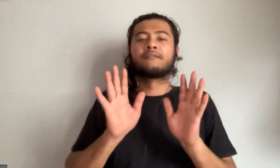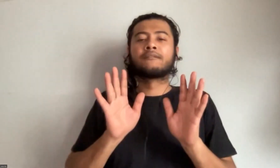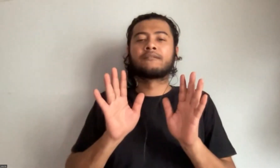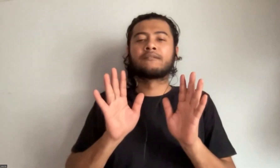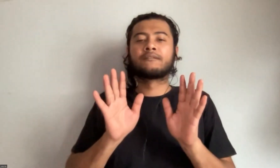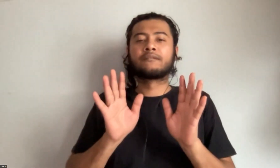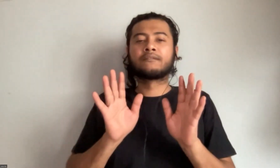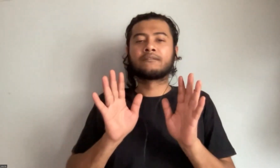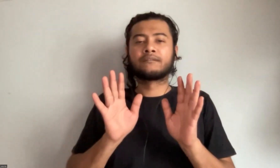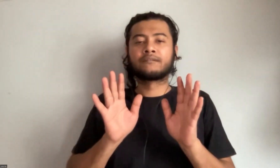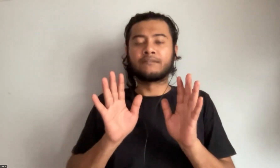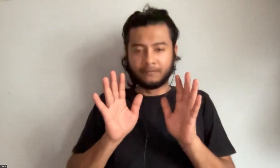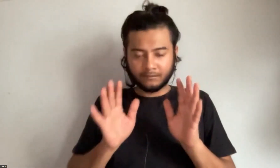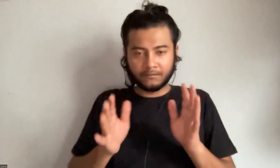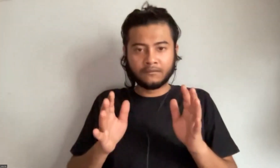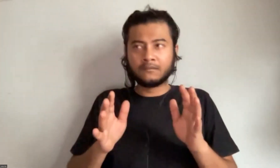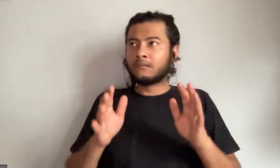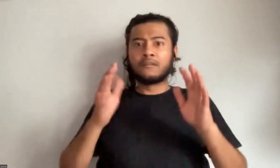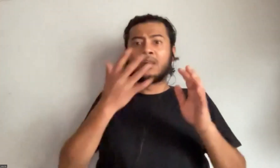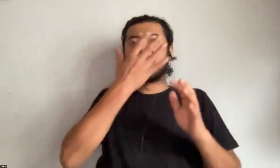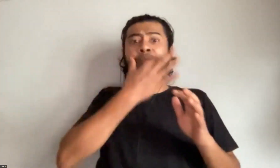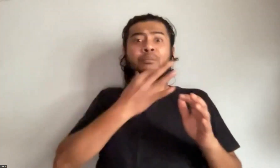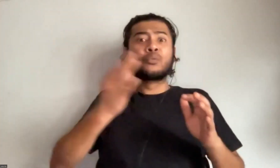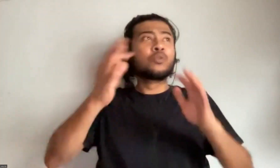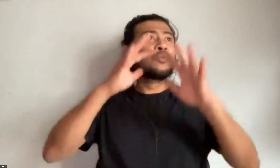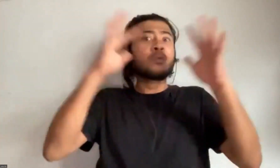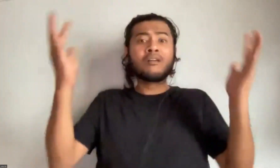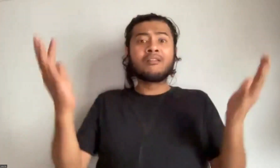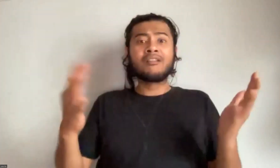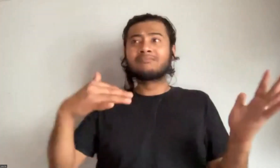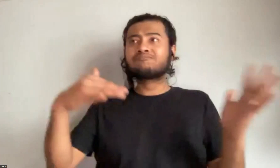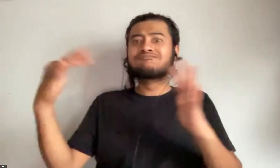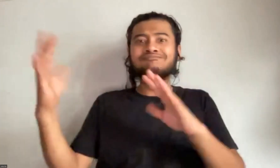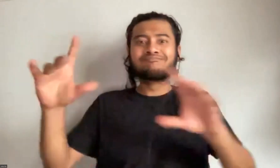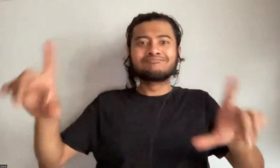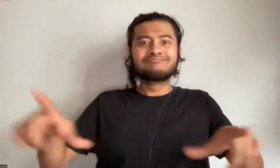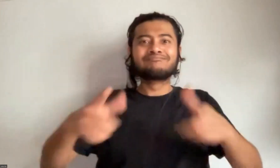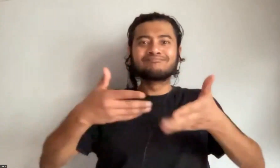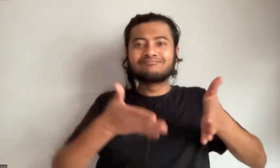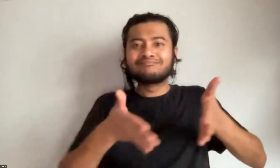comforts, whatever we desired for, and yet we have forgotten him.